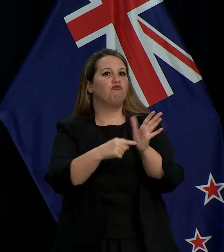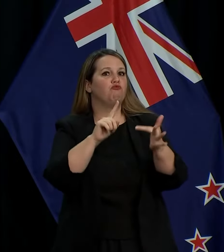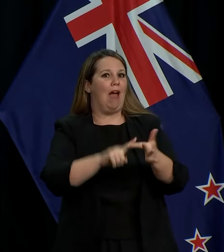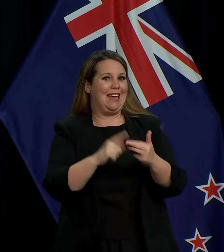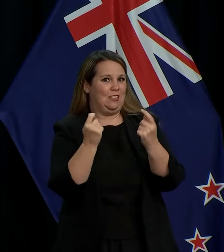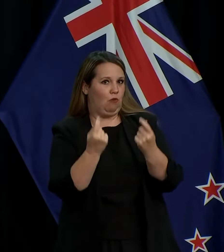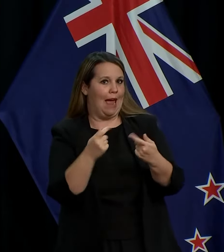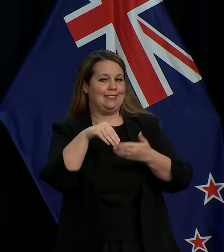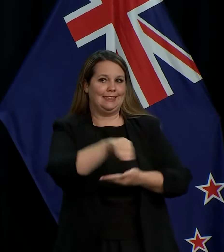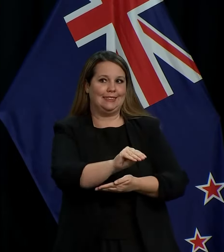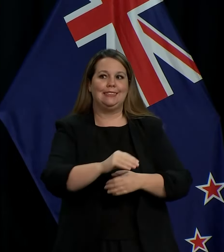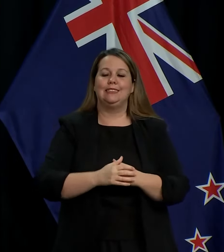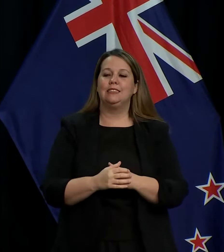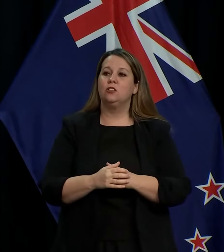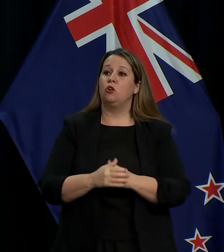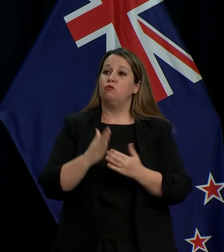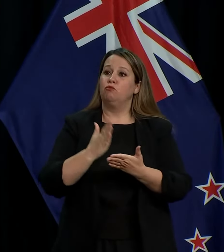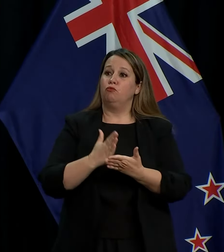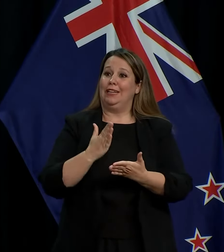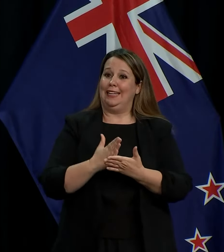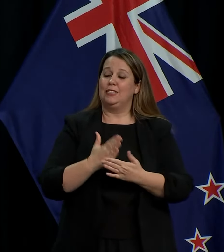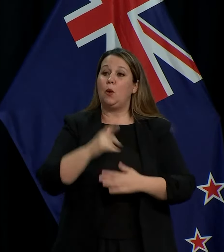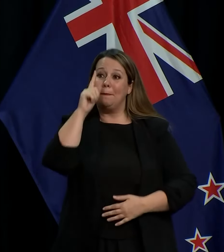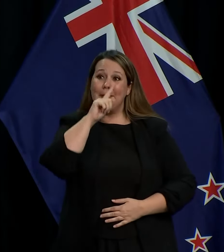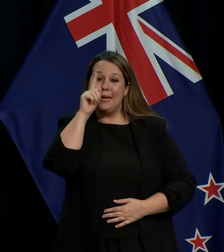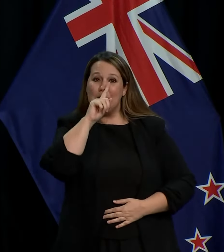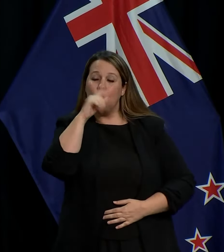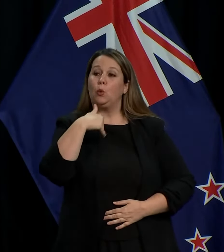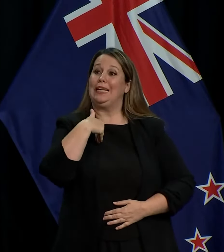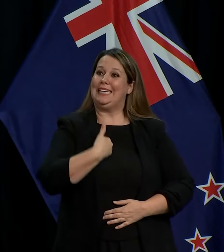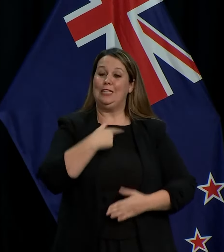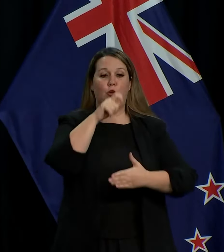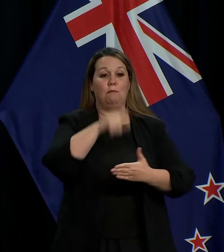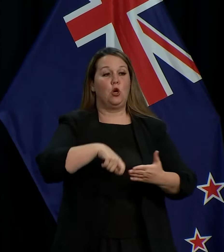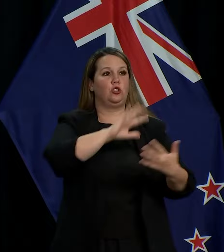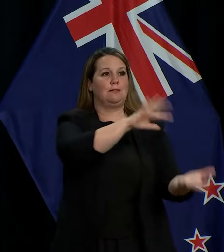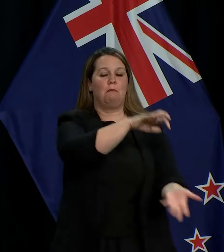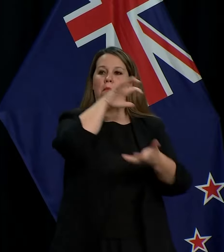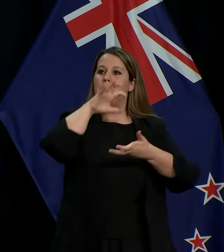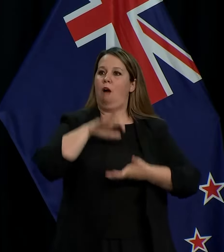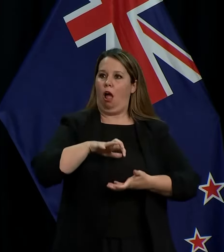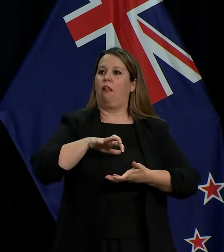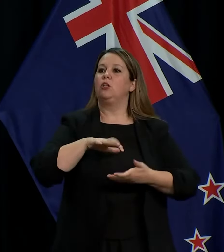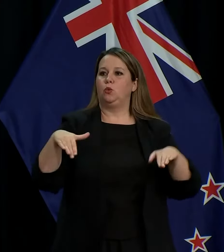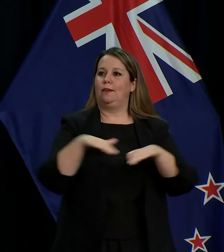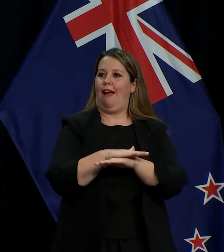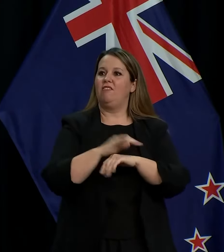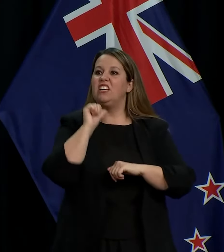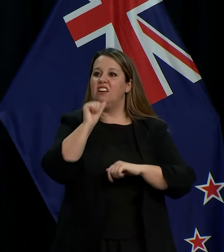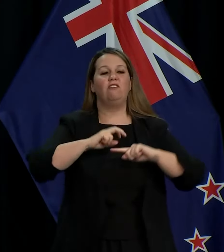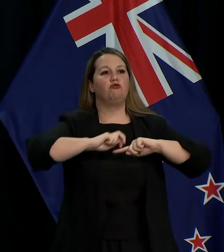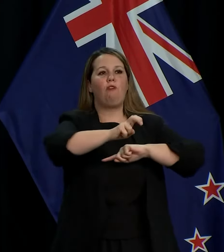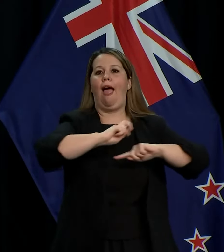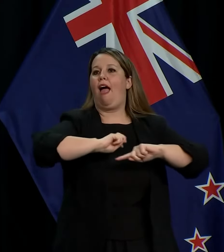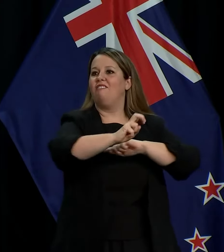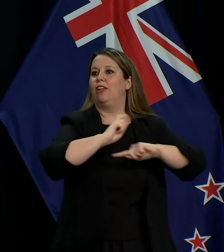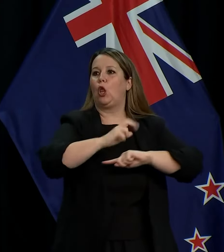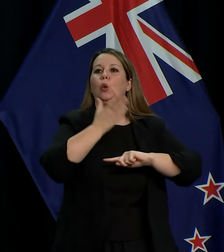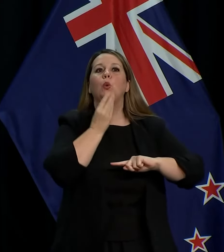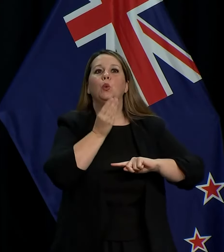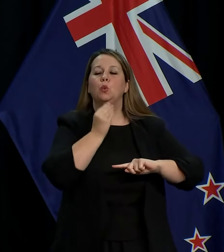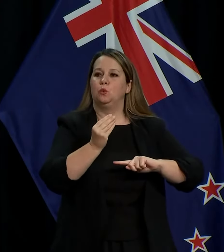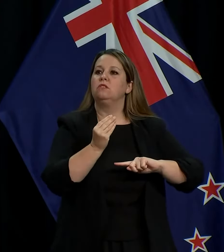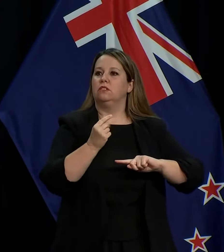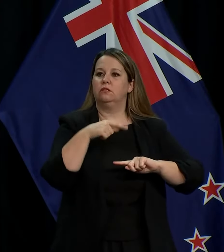raise over bulk purchasing, people who might be needing to purchase within a designated time frame when the change isn't made till a week later.